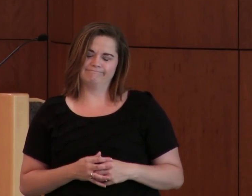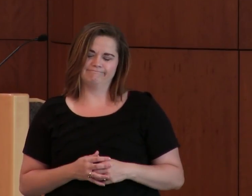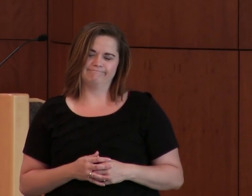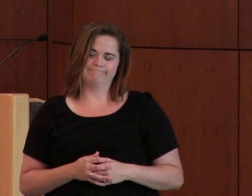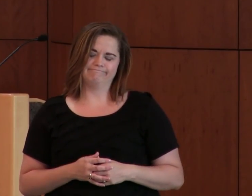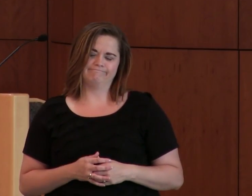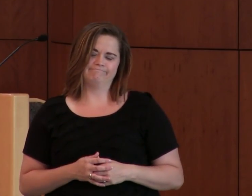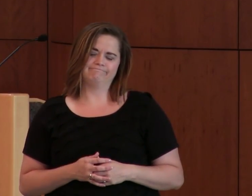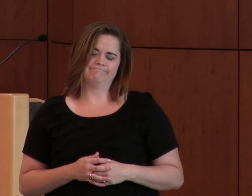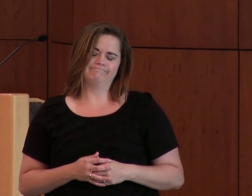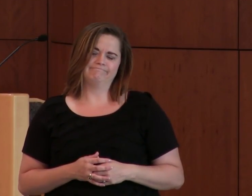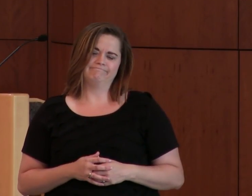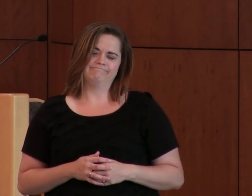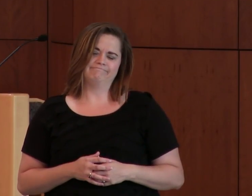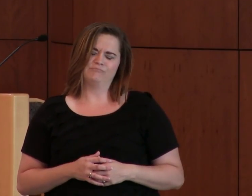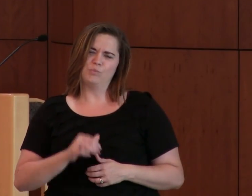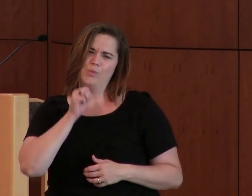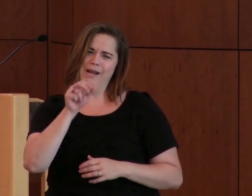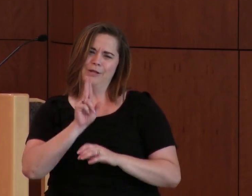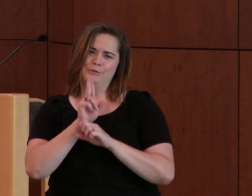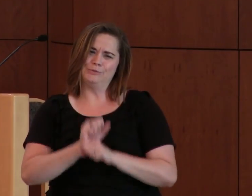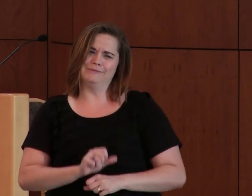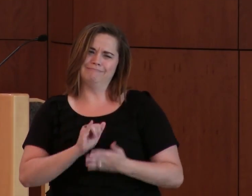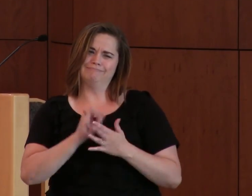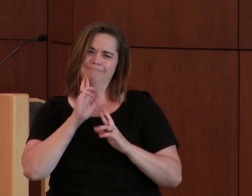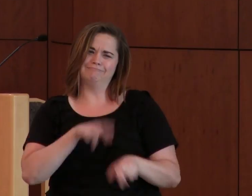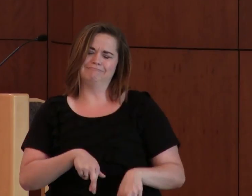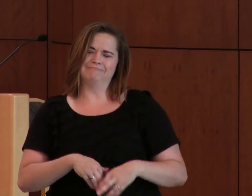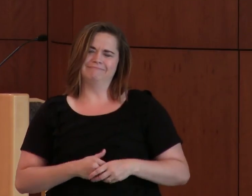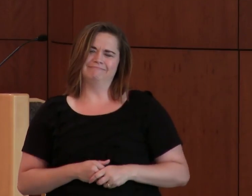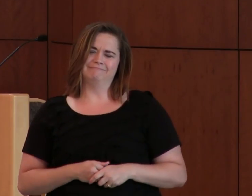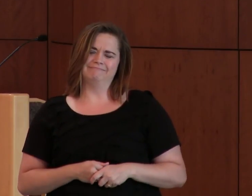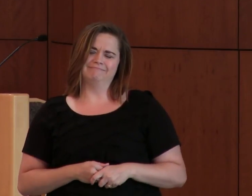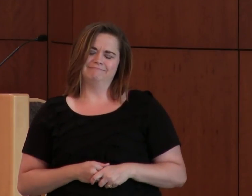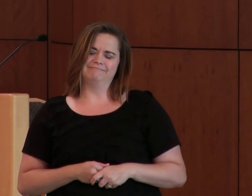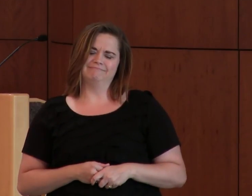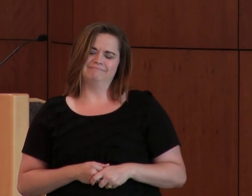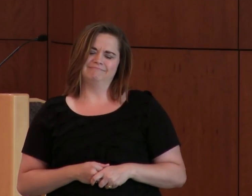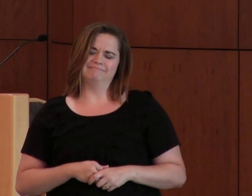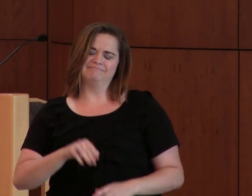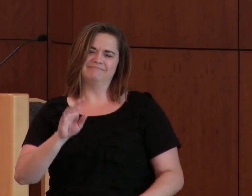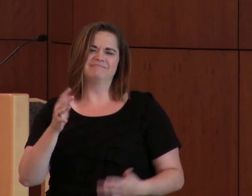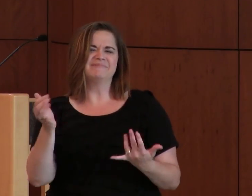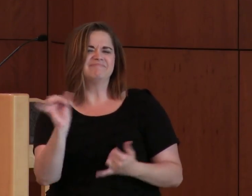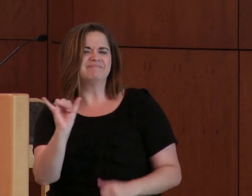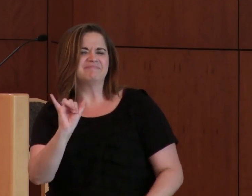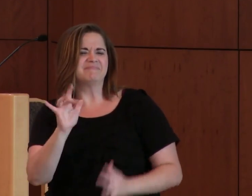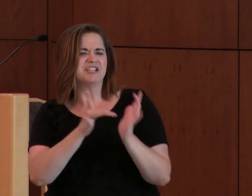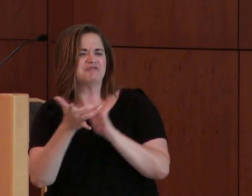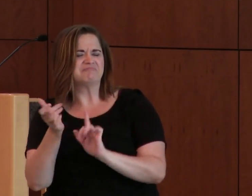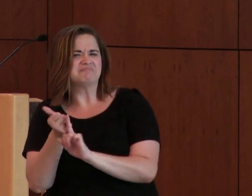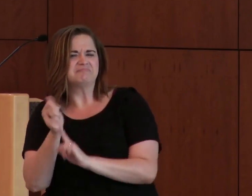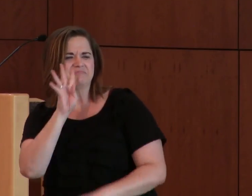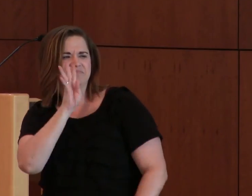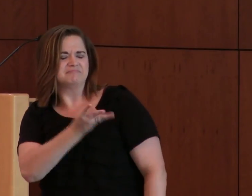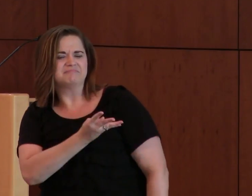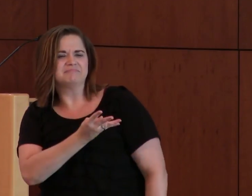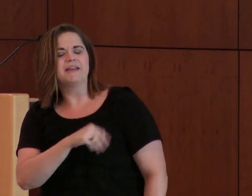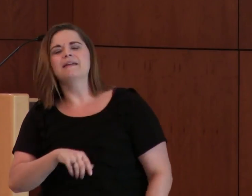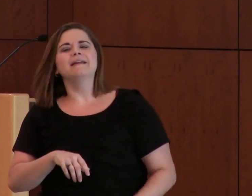the reaction we're used to from Jesus. He's almost ignoring them. And that doesn't mean that he doesn't care about the plight